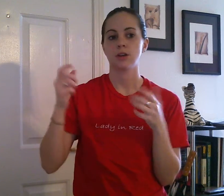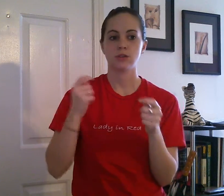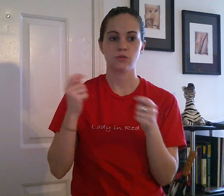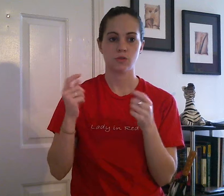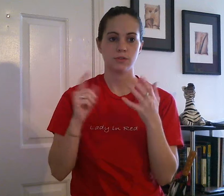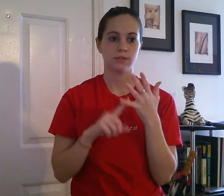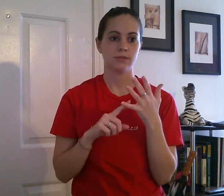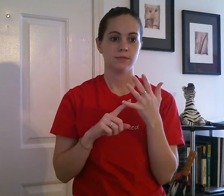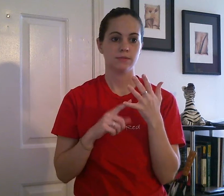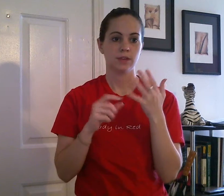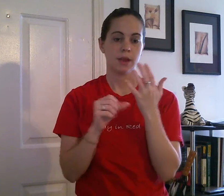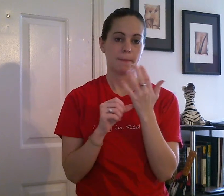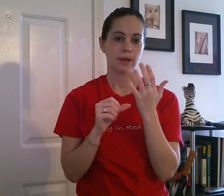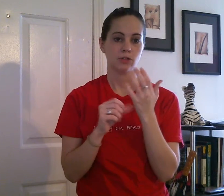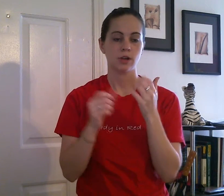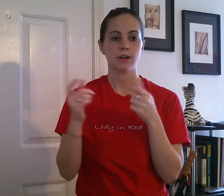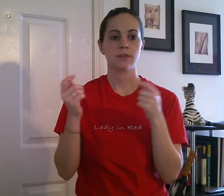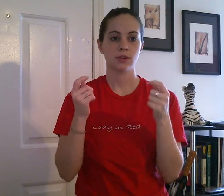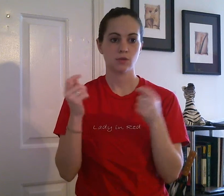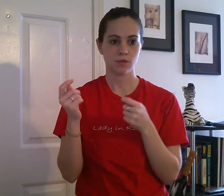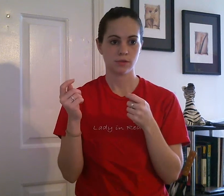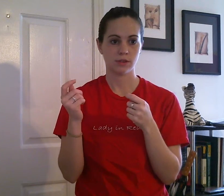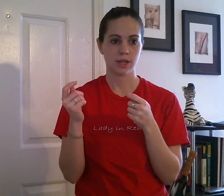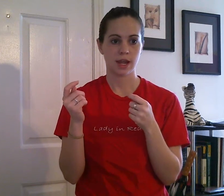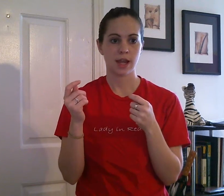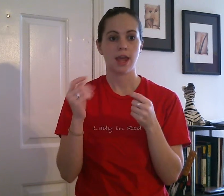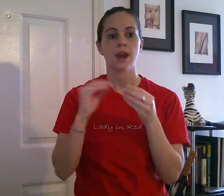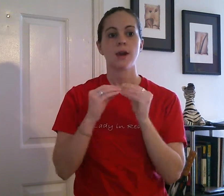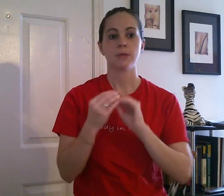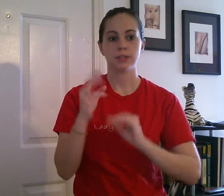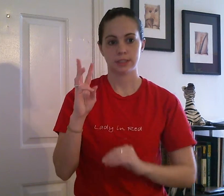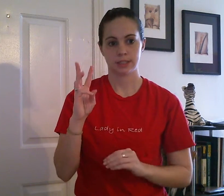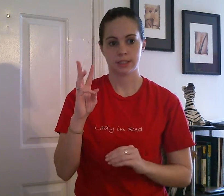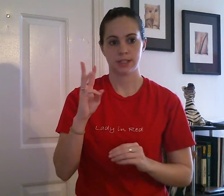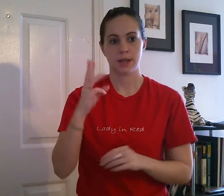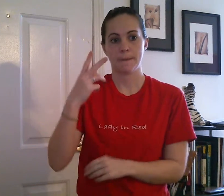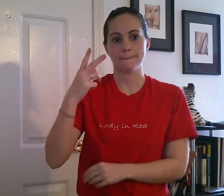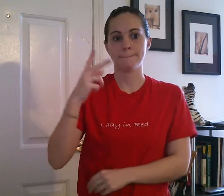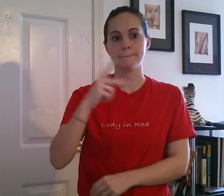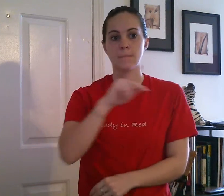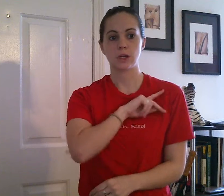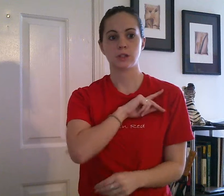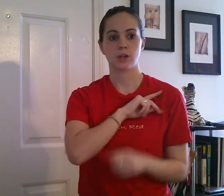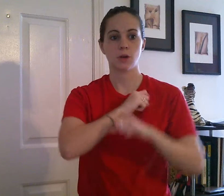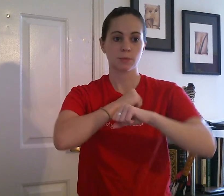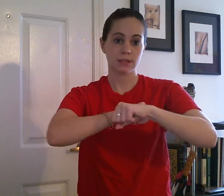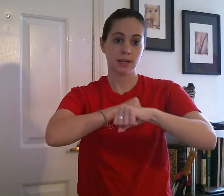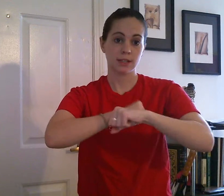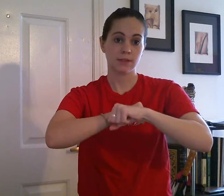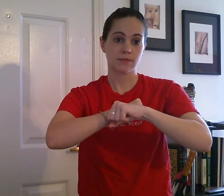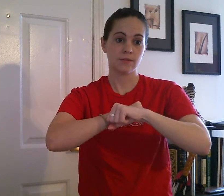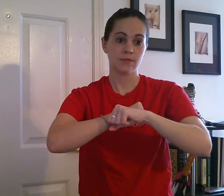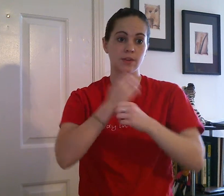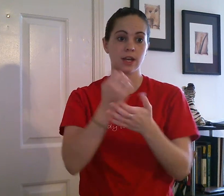administrative controls, and personal protective equipment. Always address the hazard from the top down until the risk is eliminated